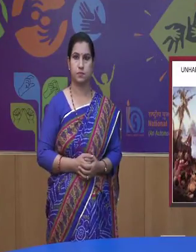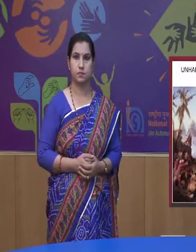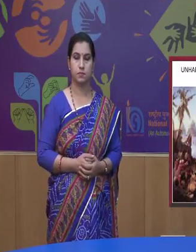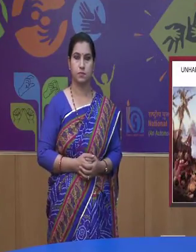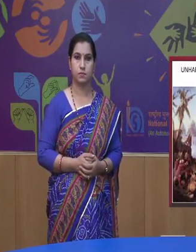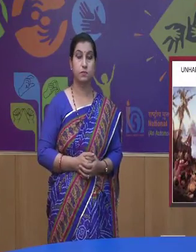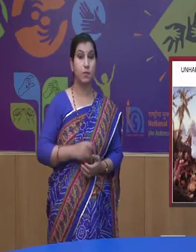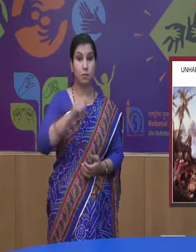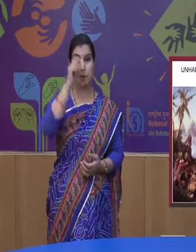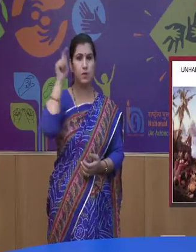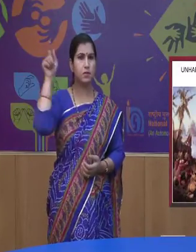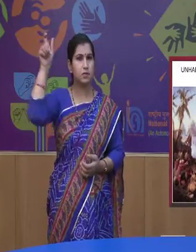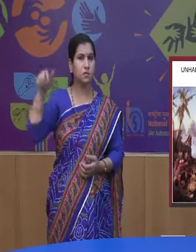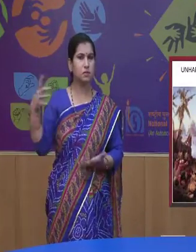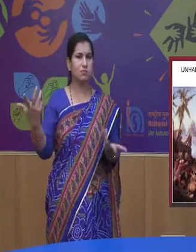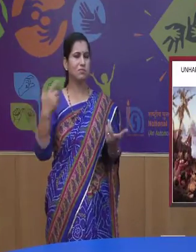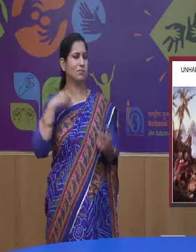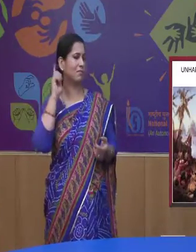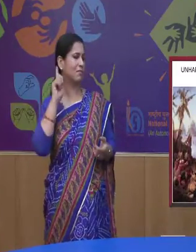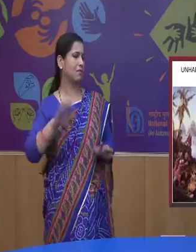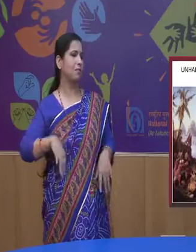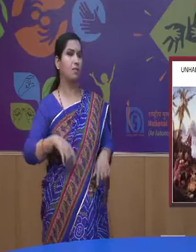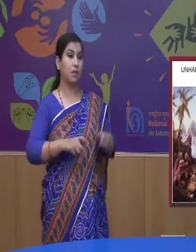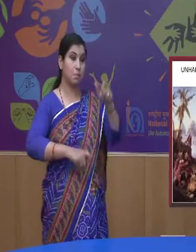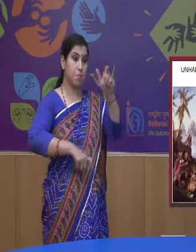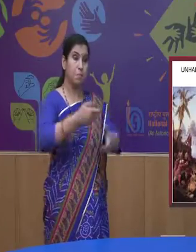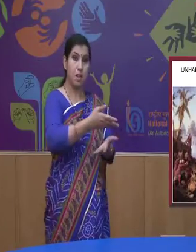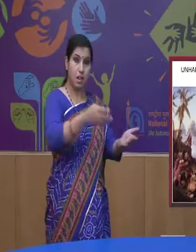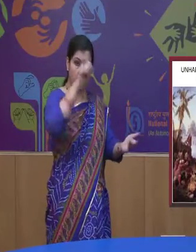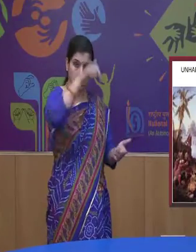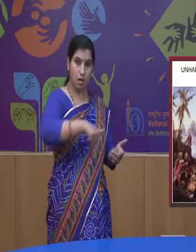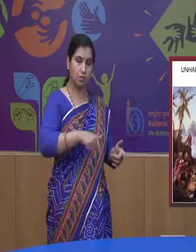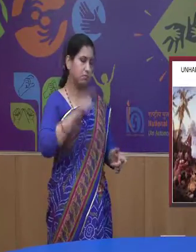The British mostly did not care about the feelings of the Indian people,